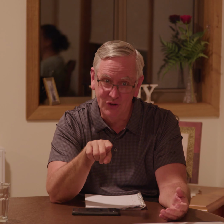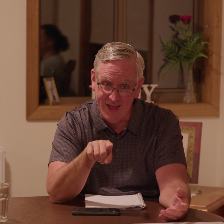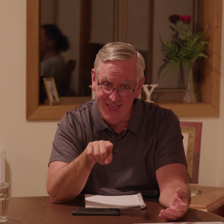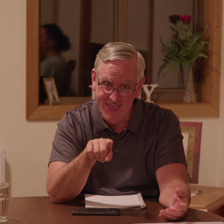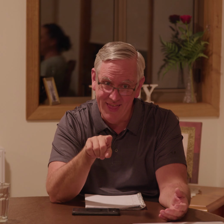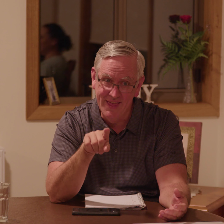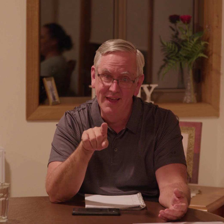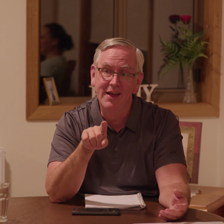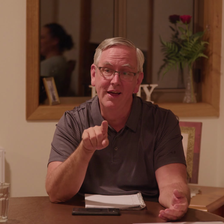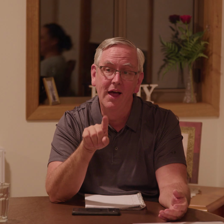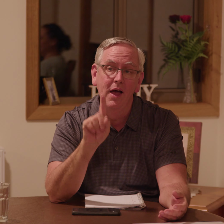yesterday.